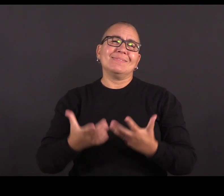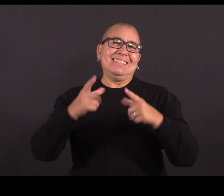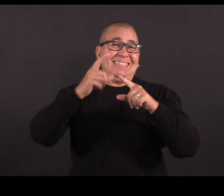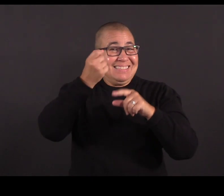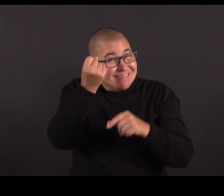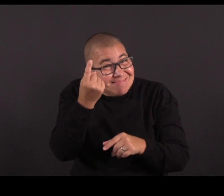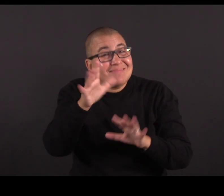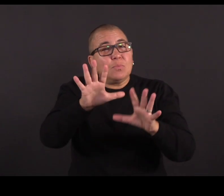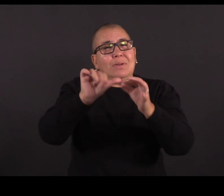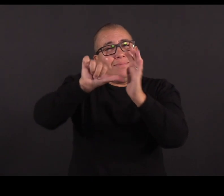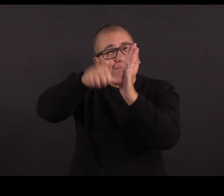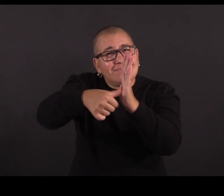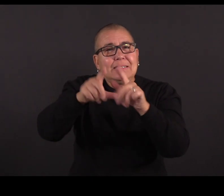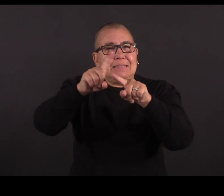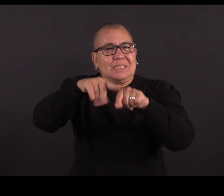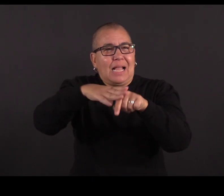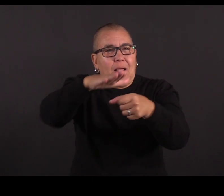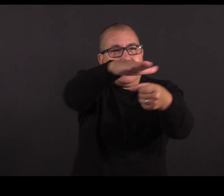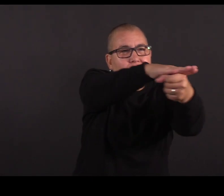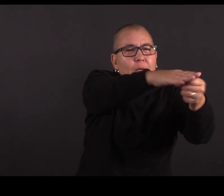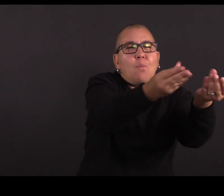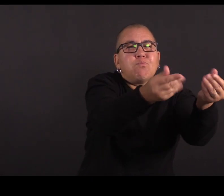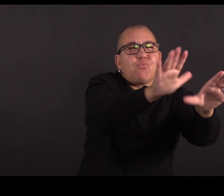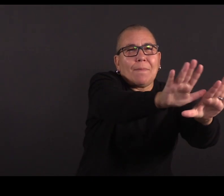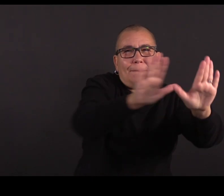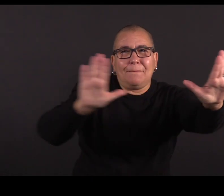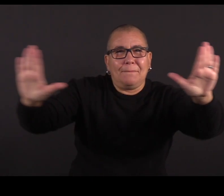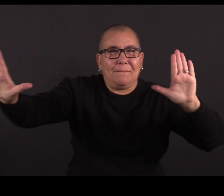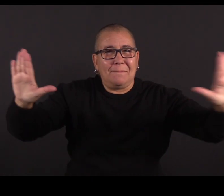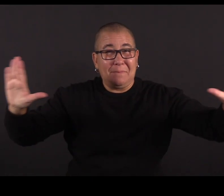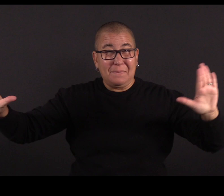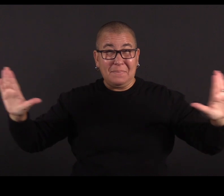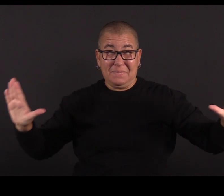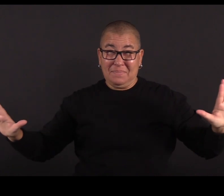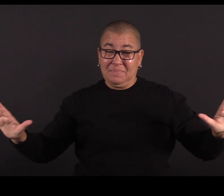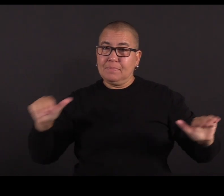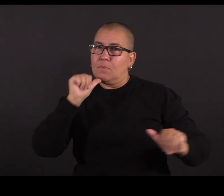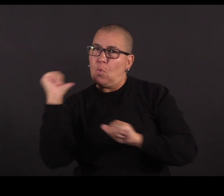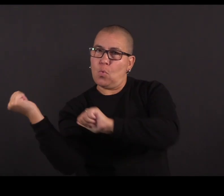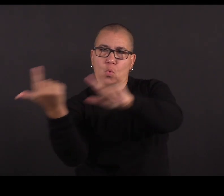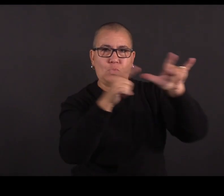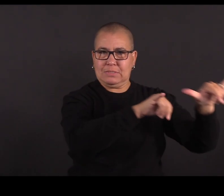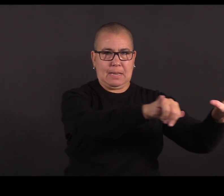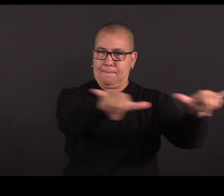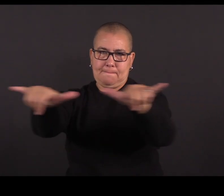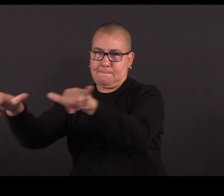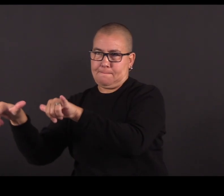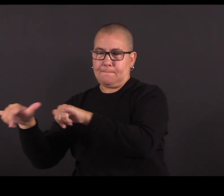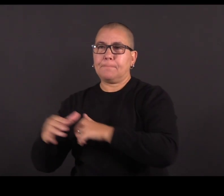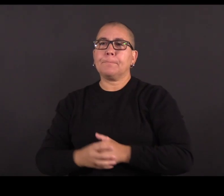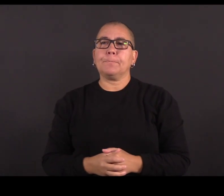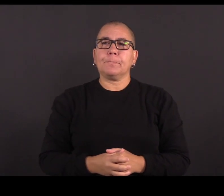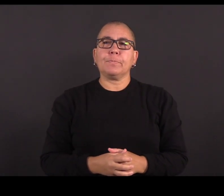There are 4 reasons for VSPs to become involved in this housing program.